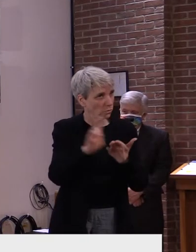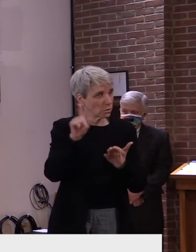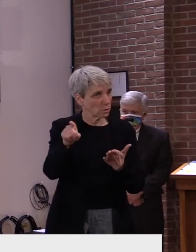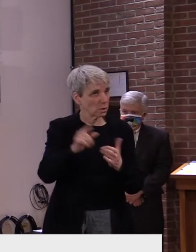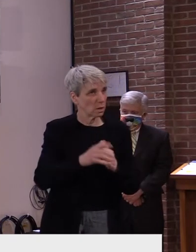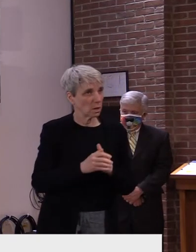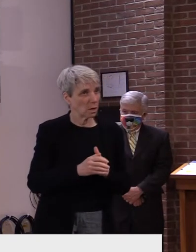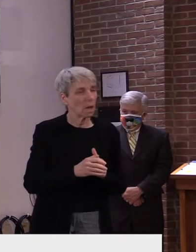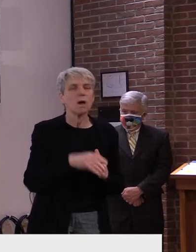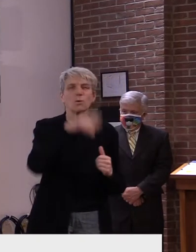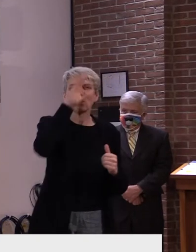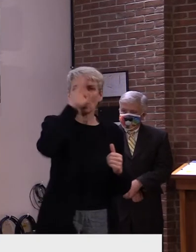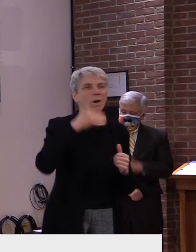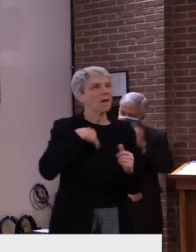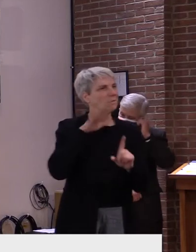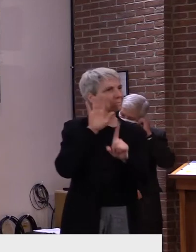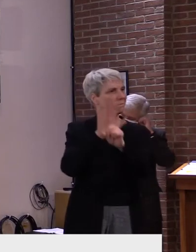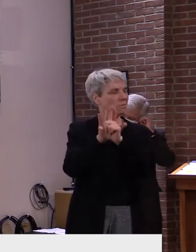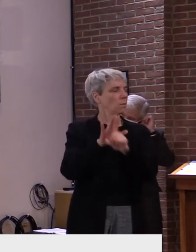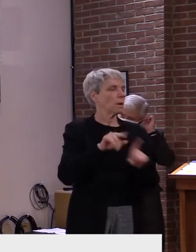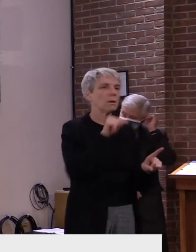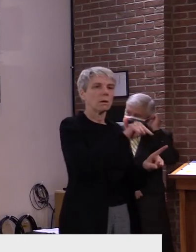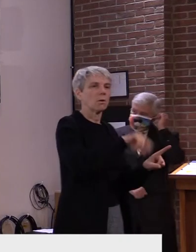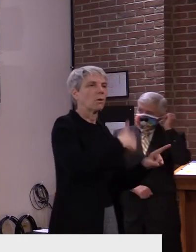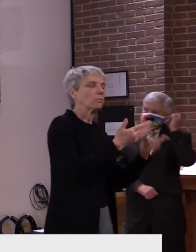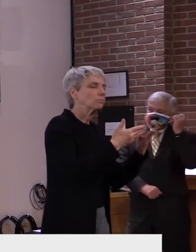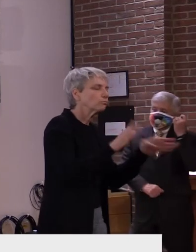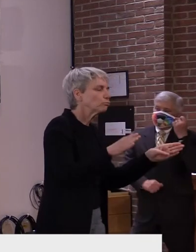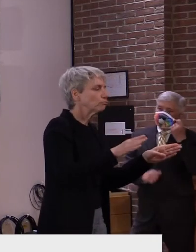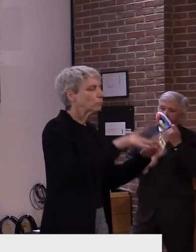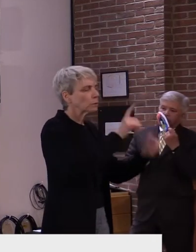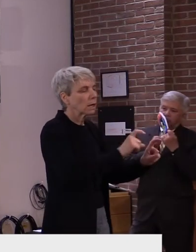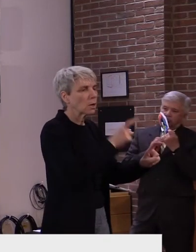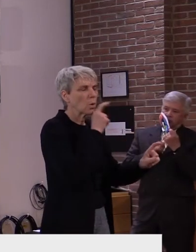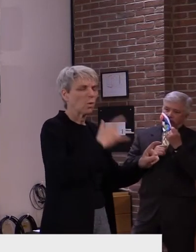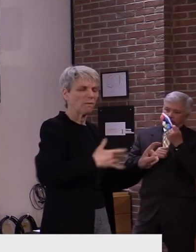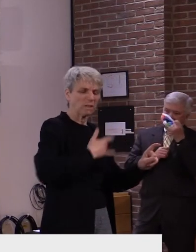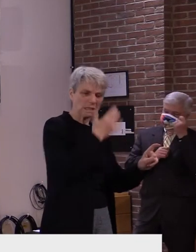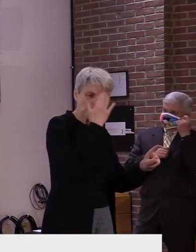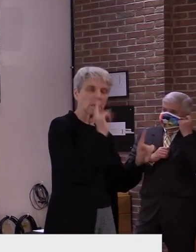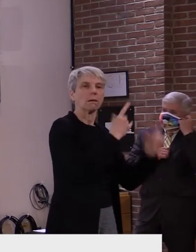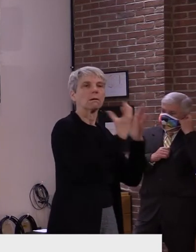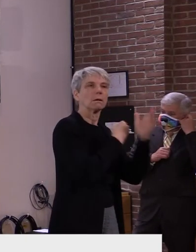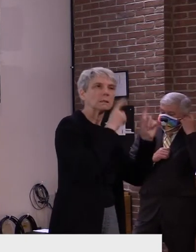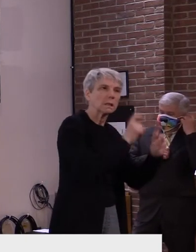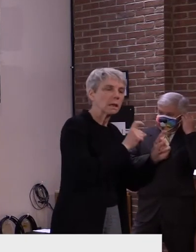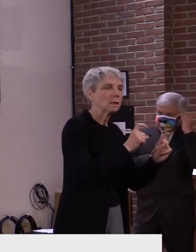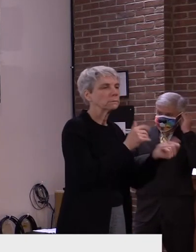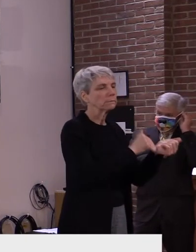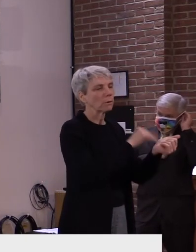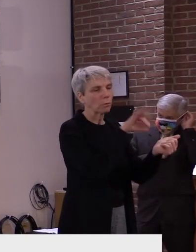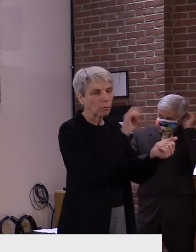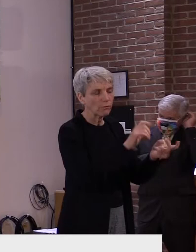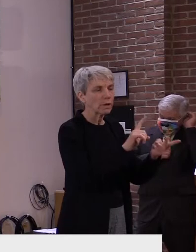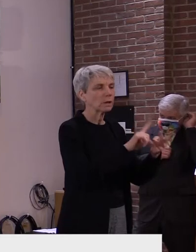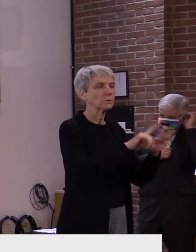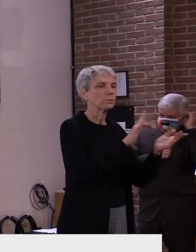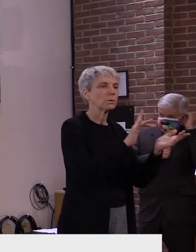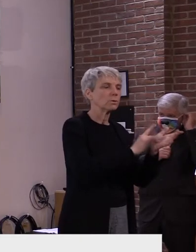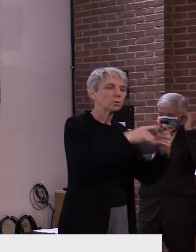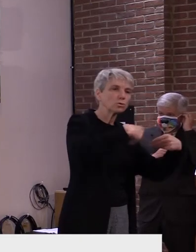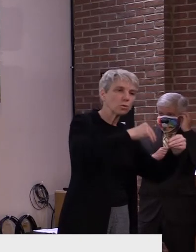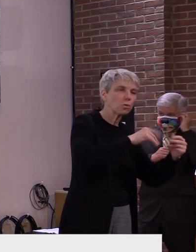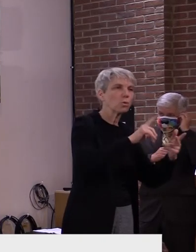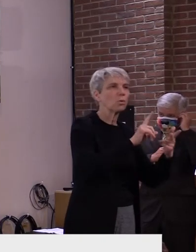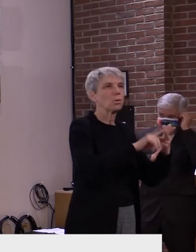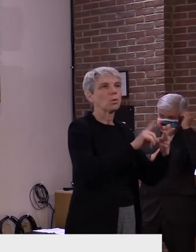you know, the pop-up tests or symptomatic tests, or has that increased just because of college and right. university testing?